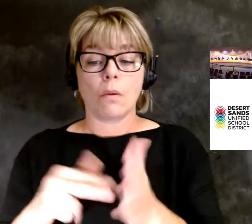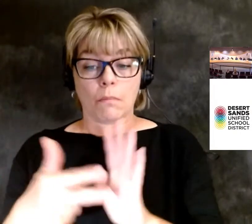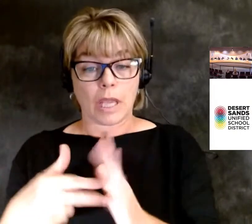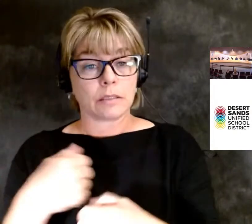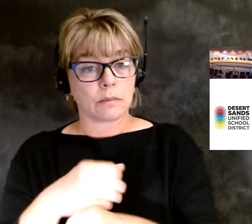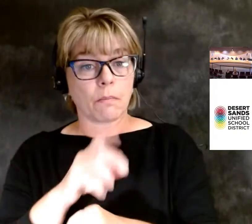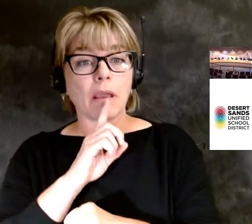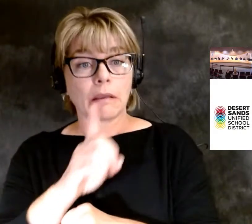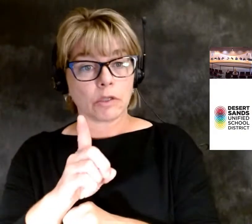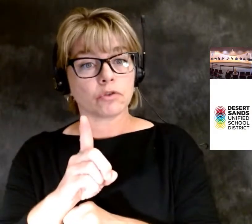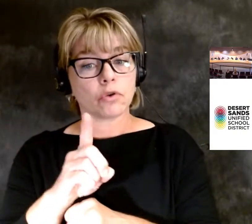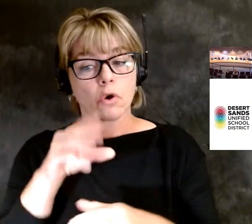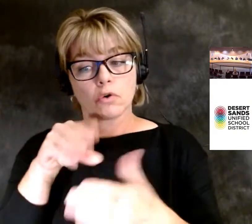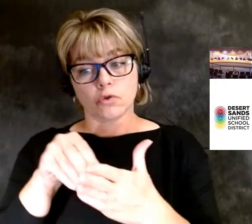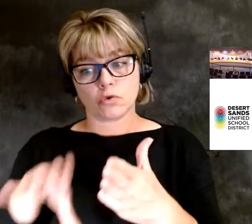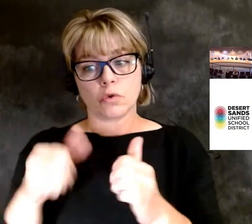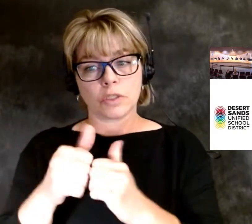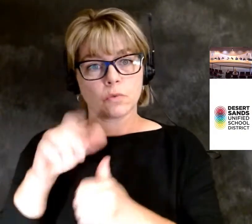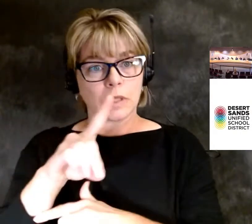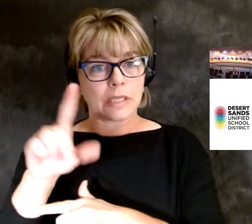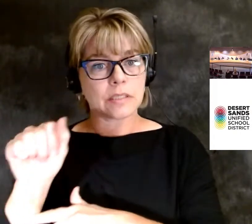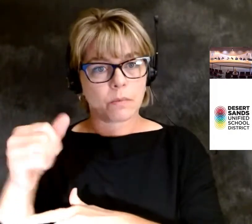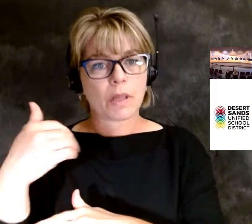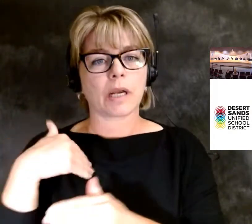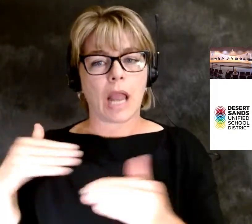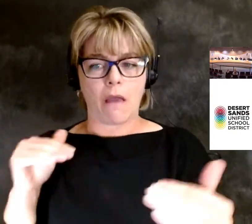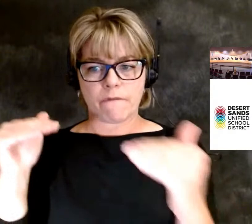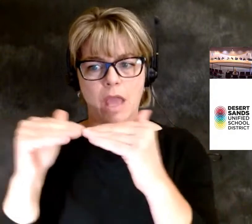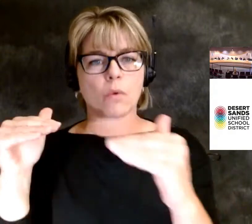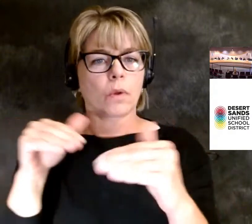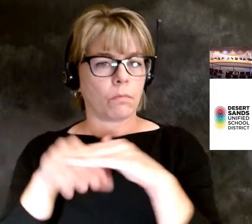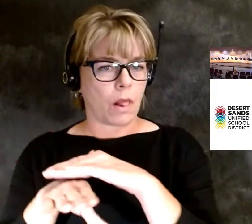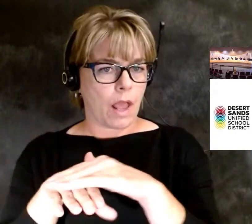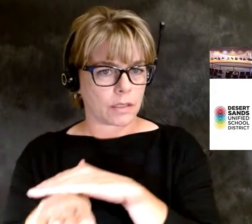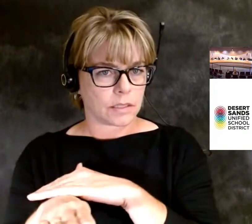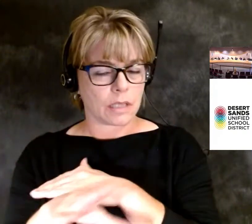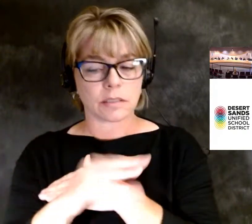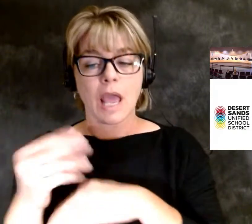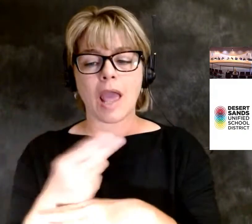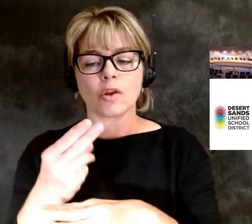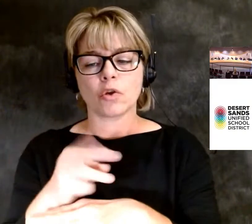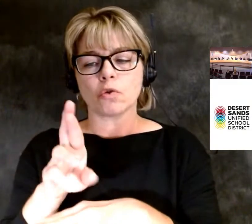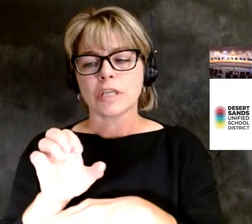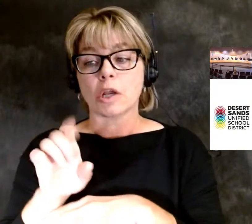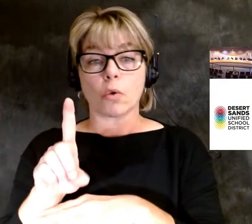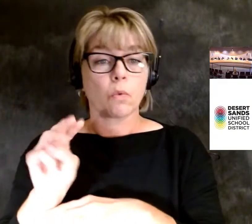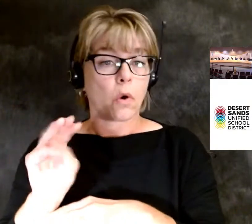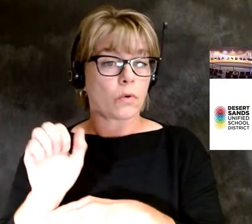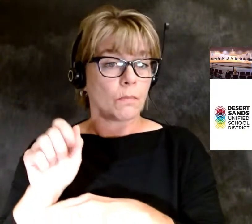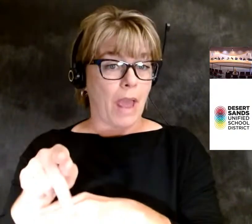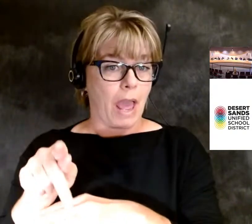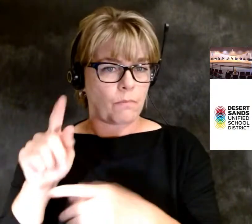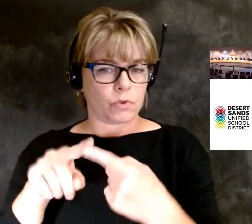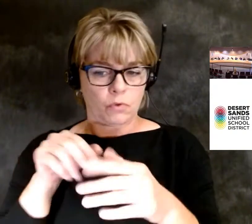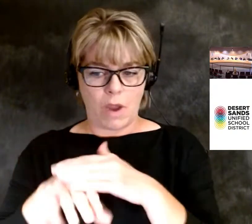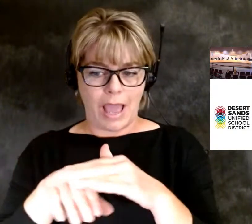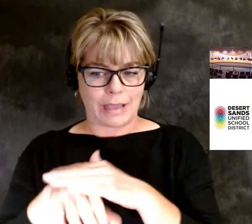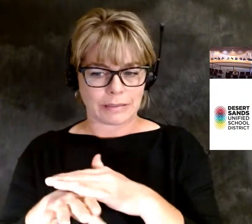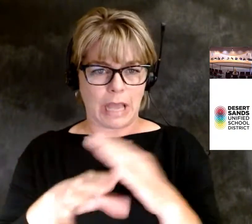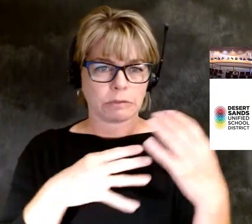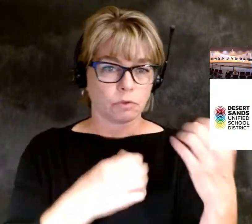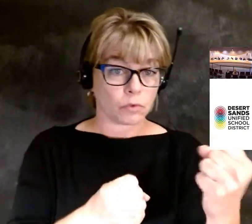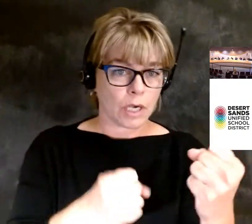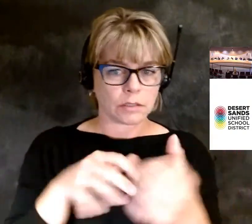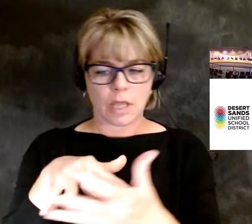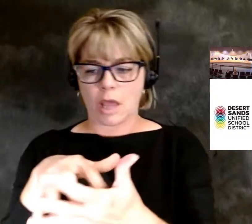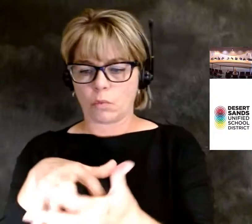students with disability and utilizing the inclusive roadmap to access current strengths and weaknesses within regards to